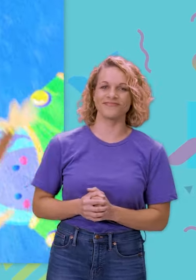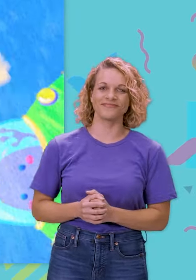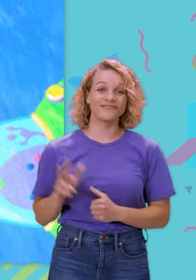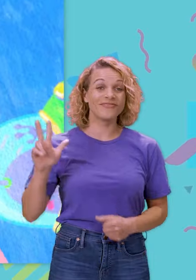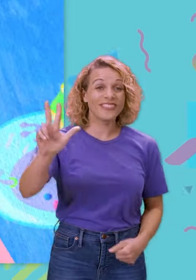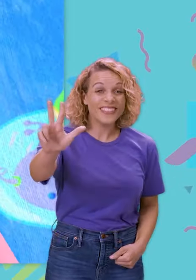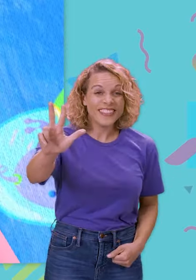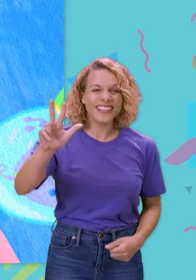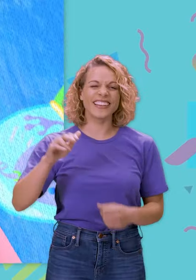Three!